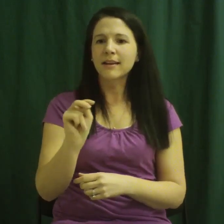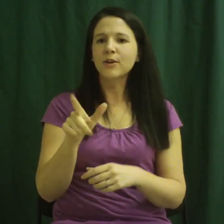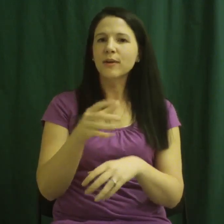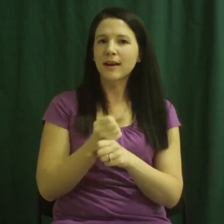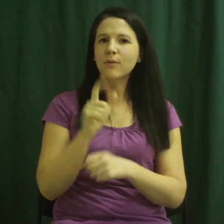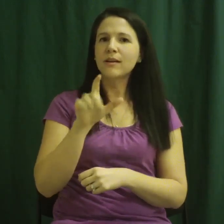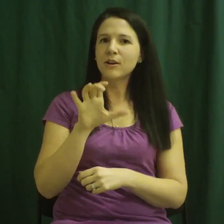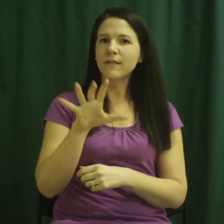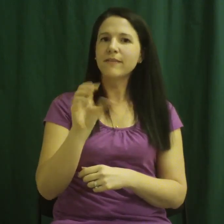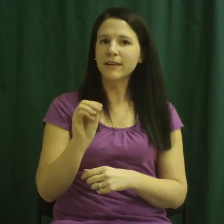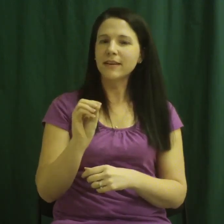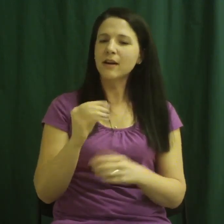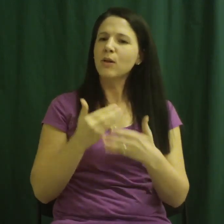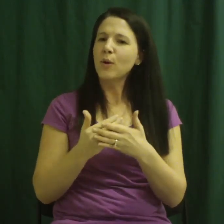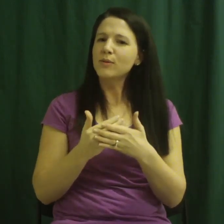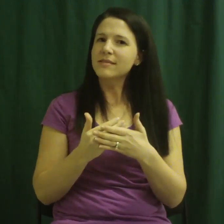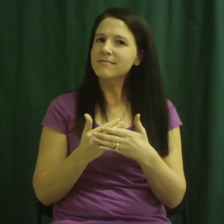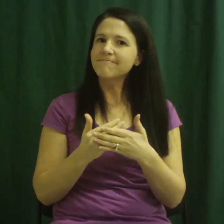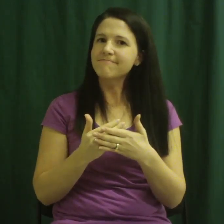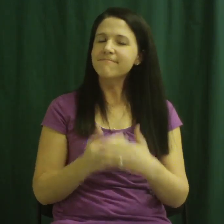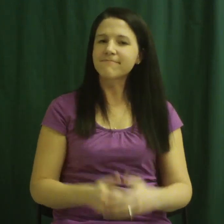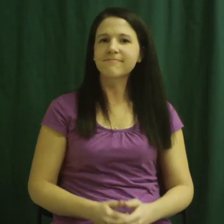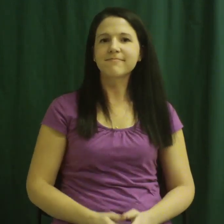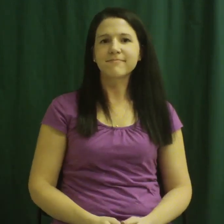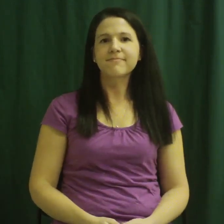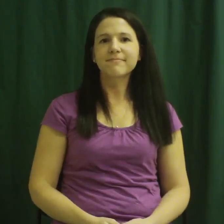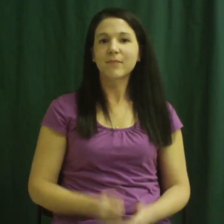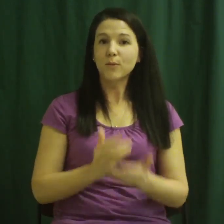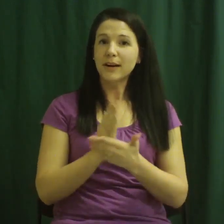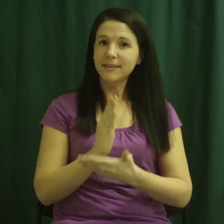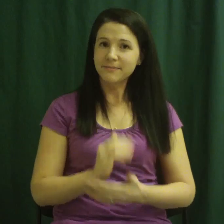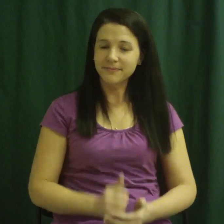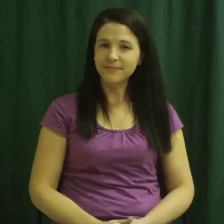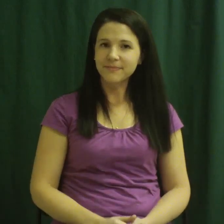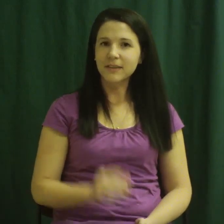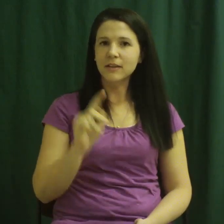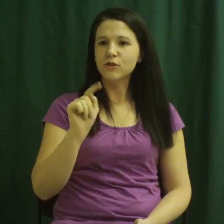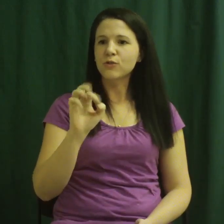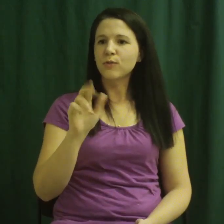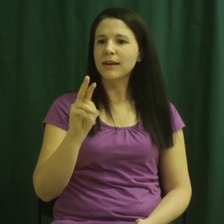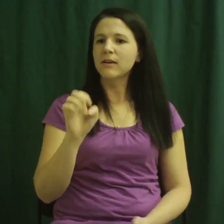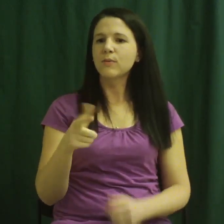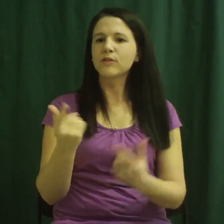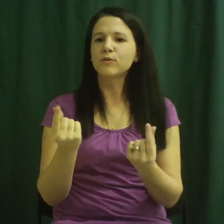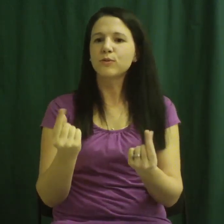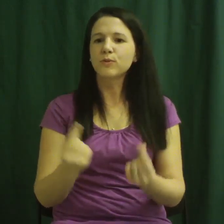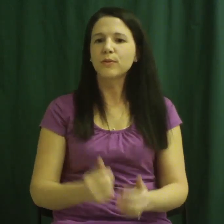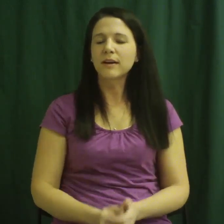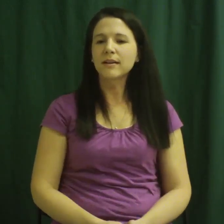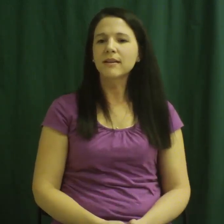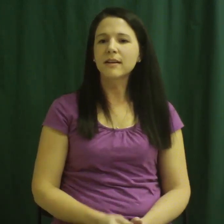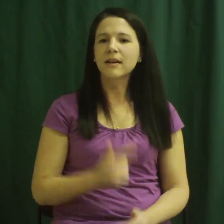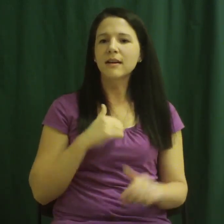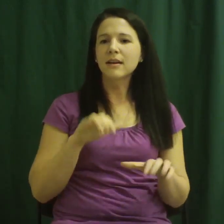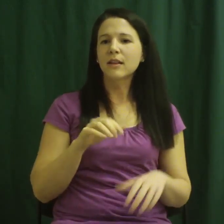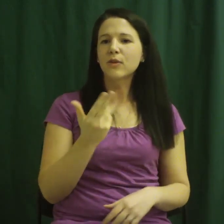We're close, but we're still not there. All right. Train, what did you do? 13 plus 12. All right,